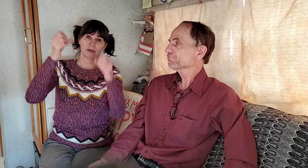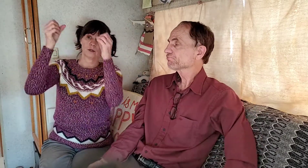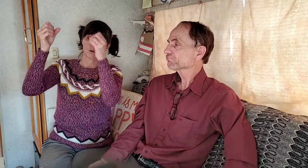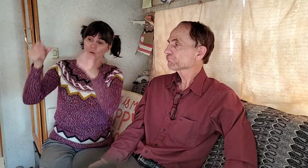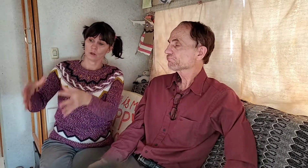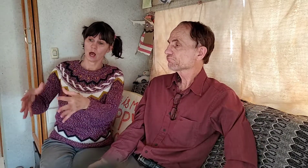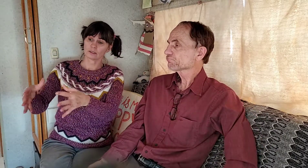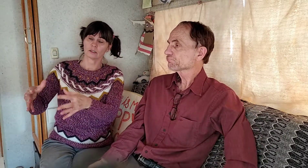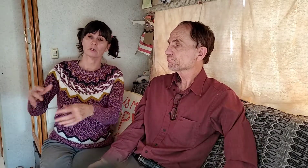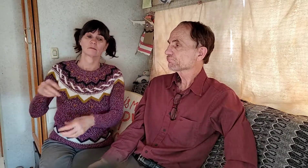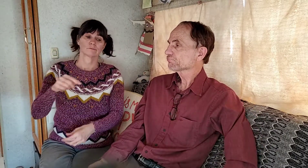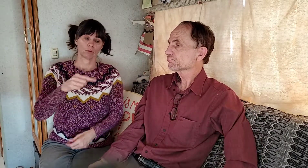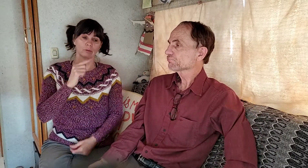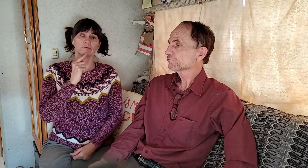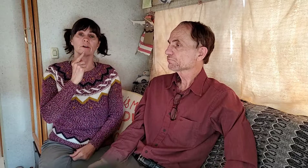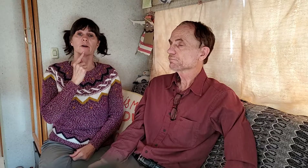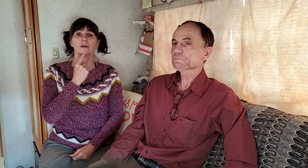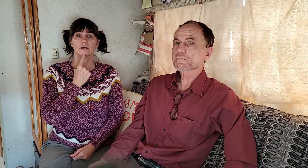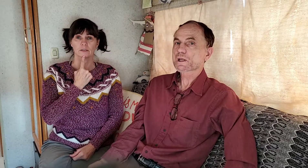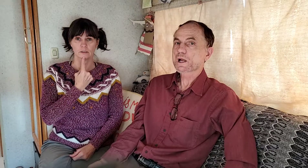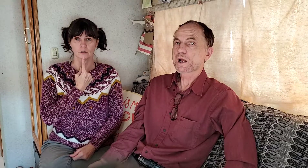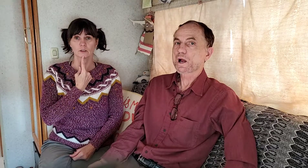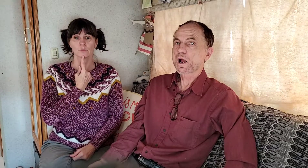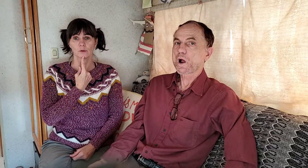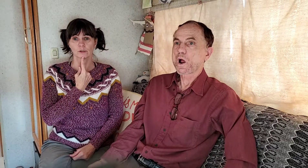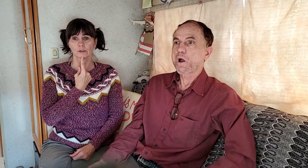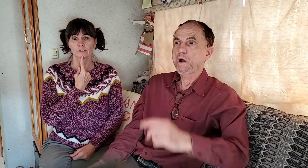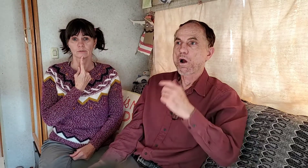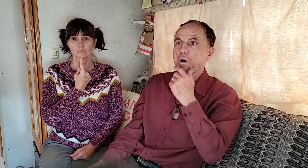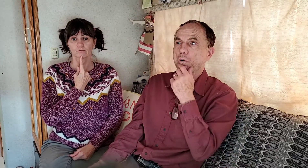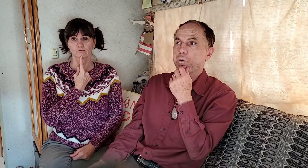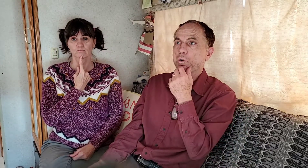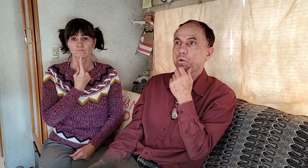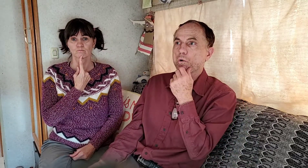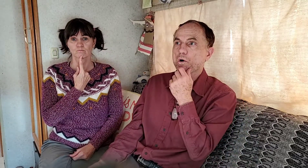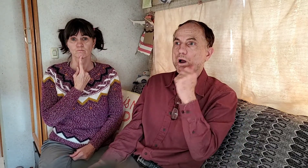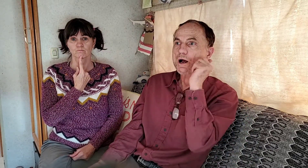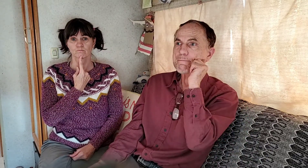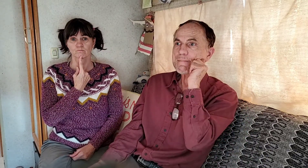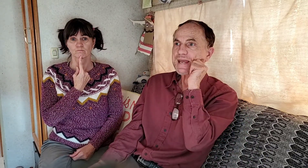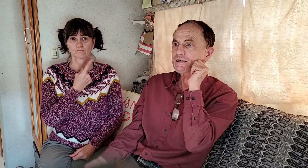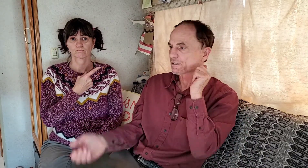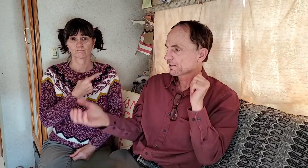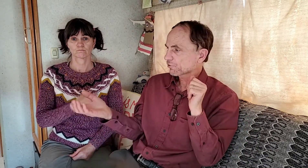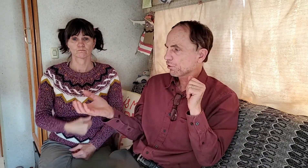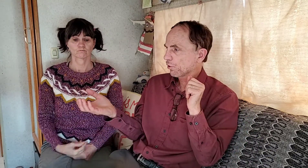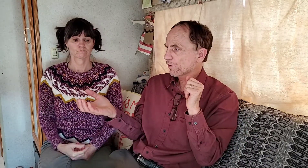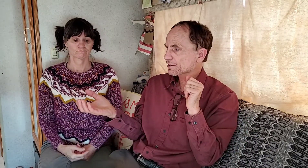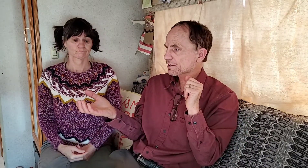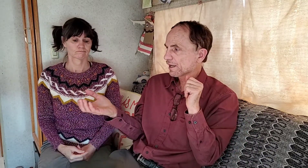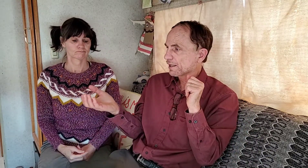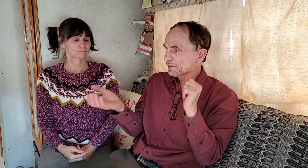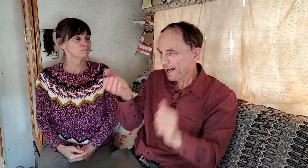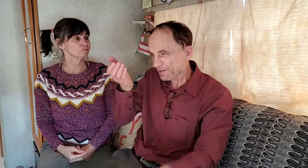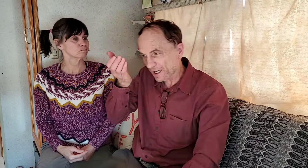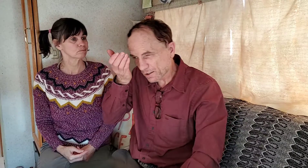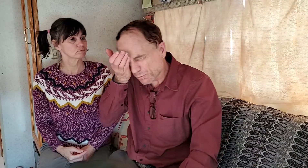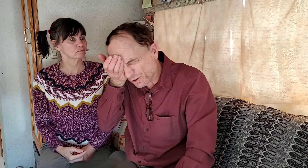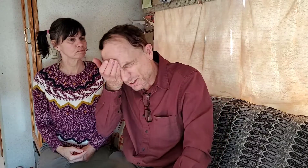who lost it will be very disappointed. Oh, a maiden, of course. Now that I look more